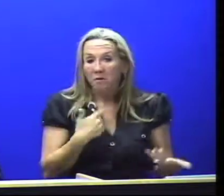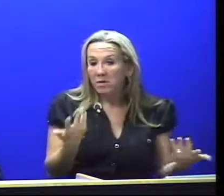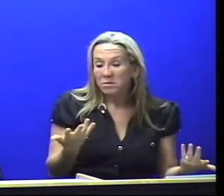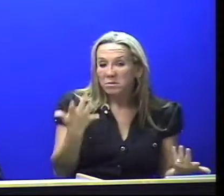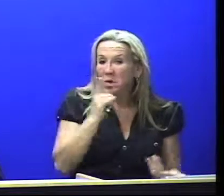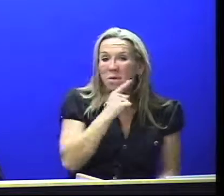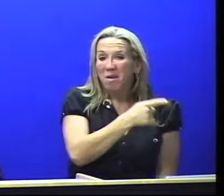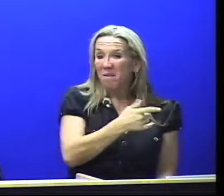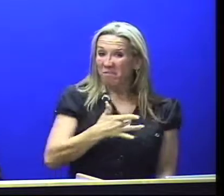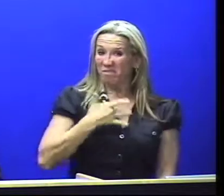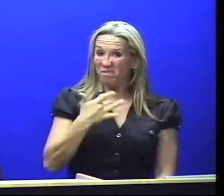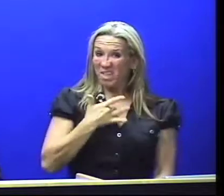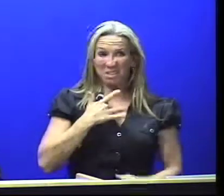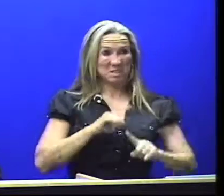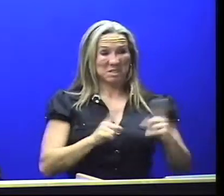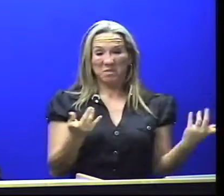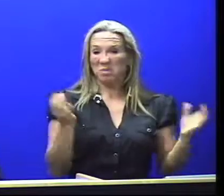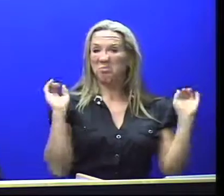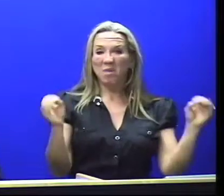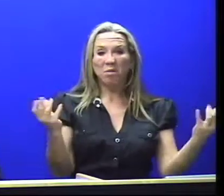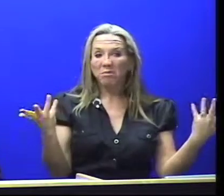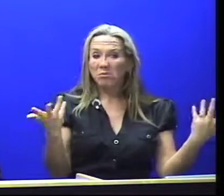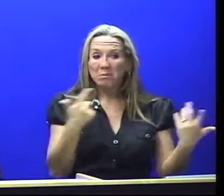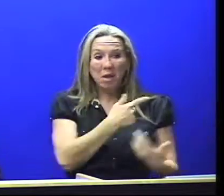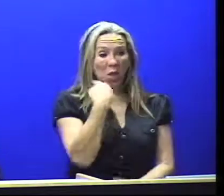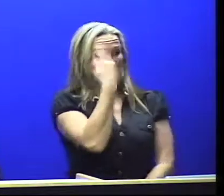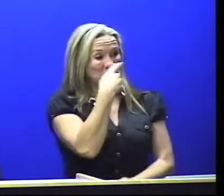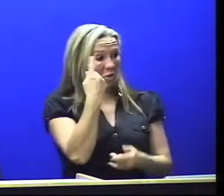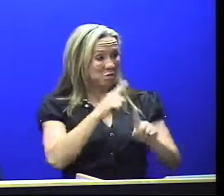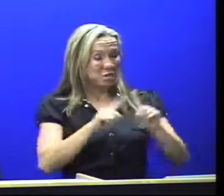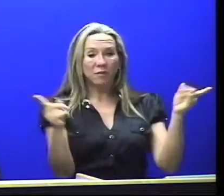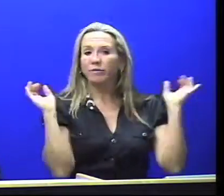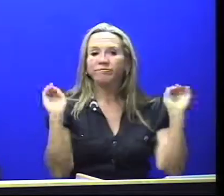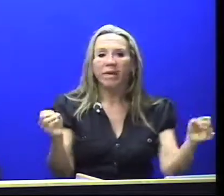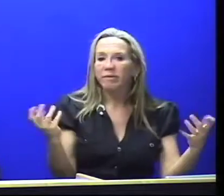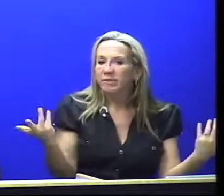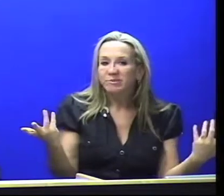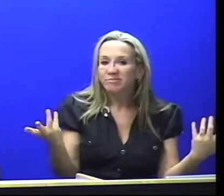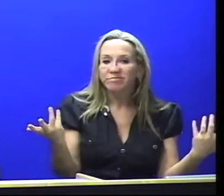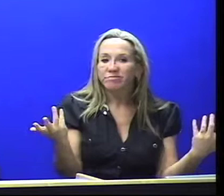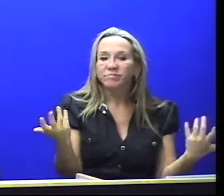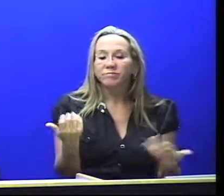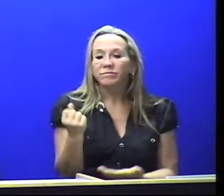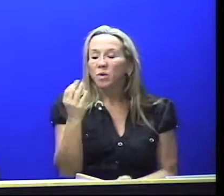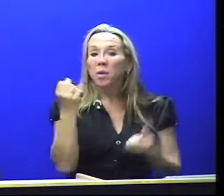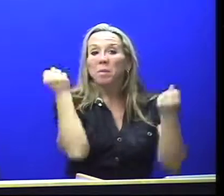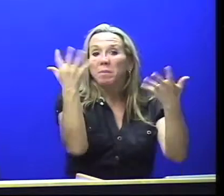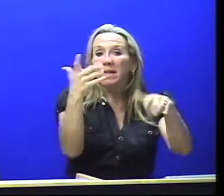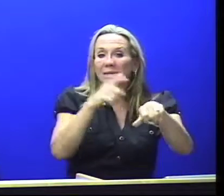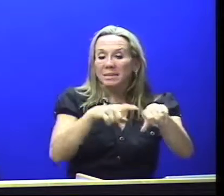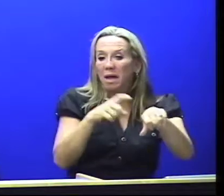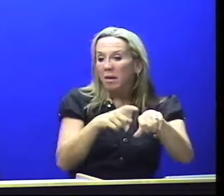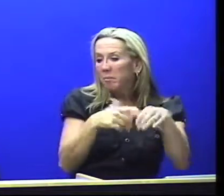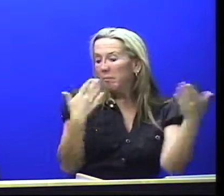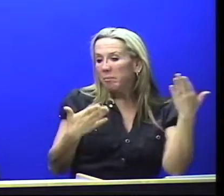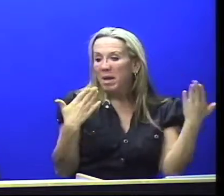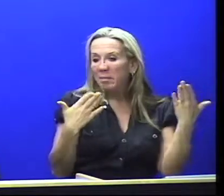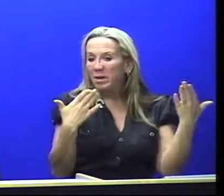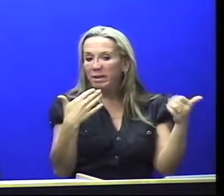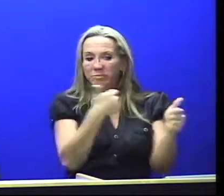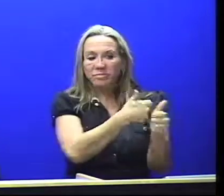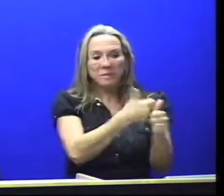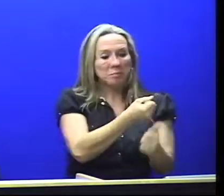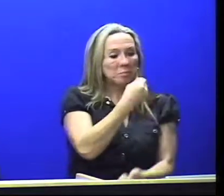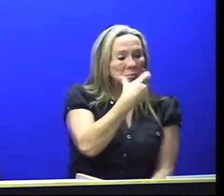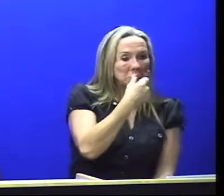they don't feel very different, they don't look any different. Many times they're taking pills or they